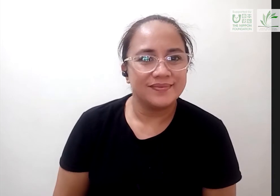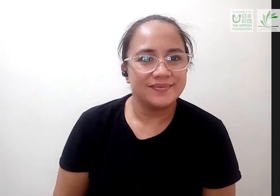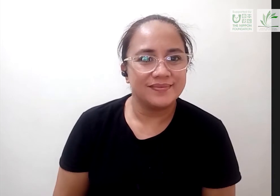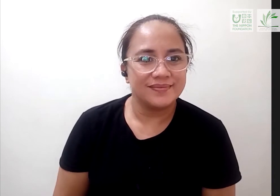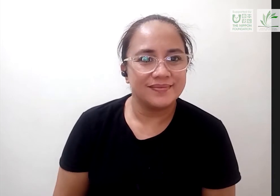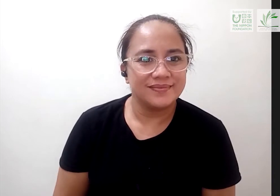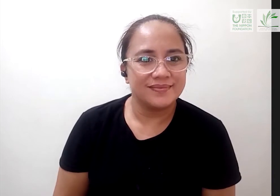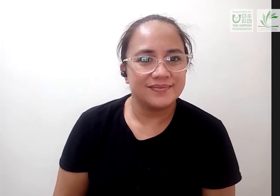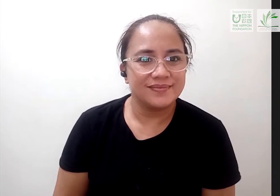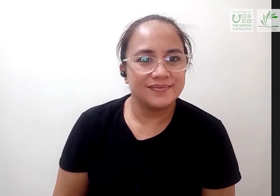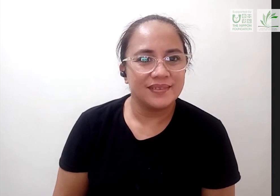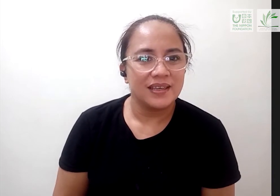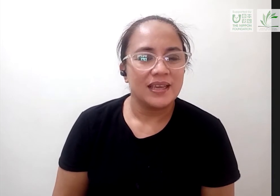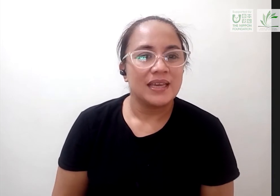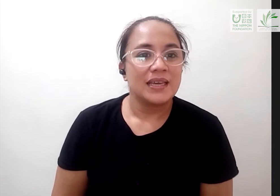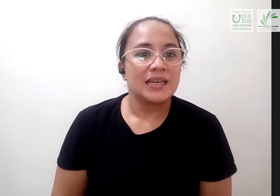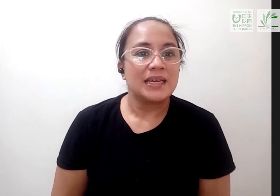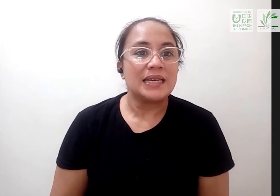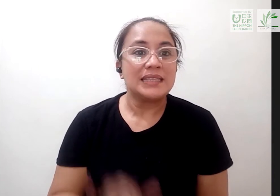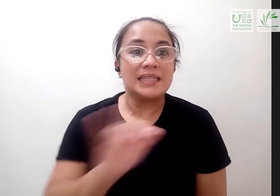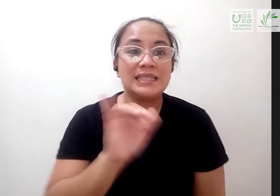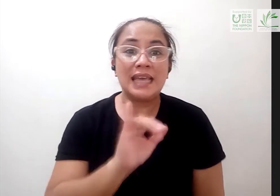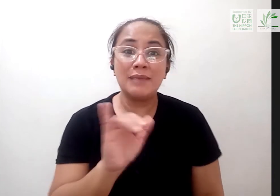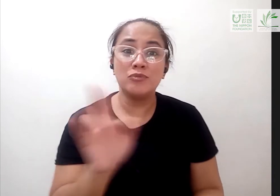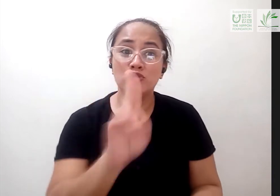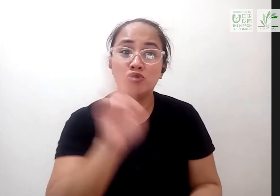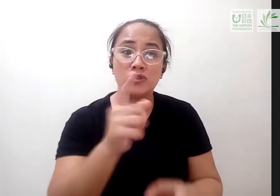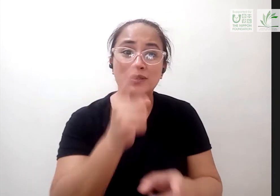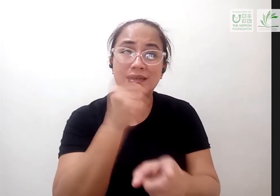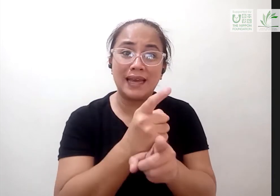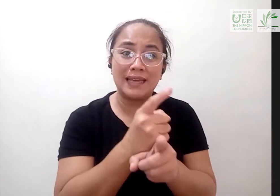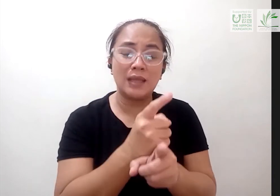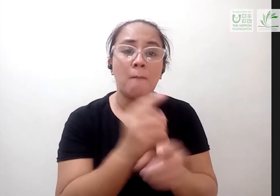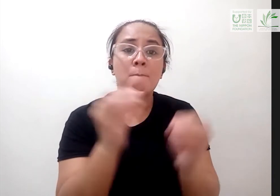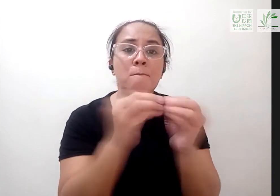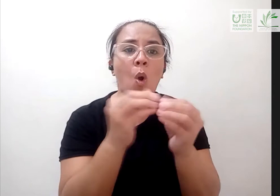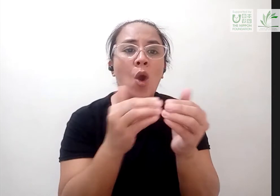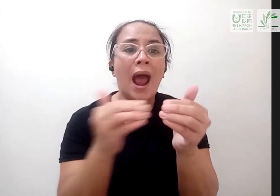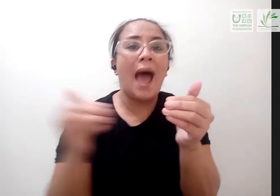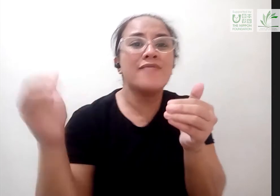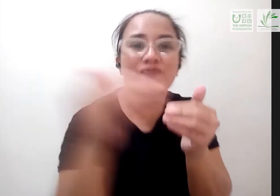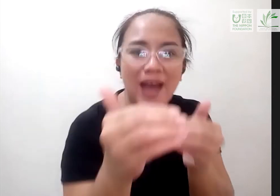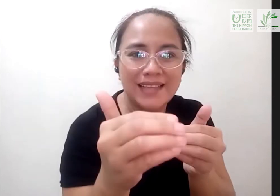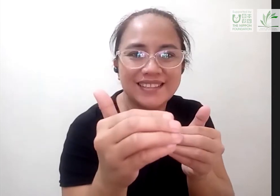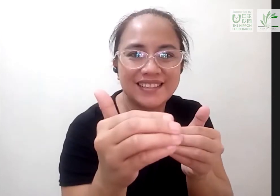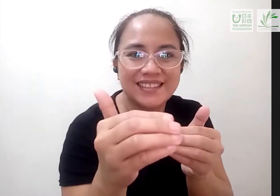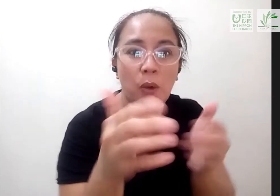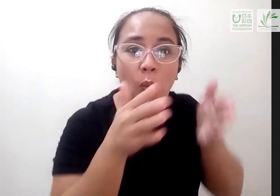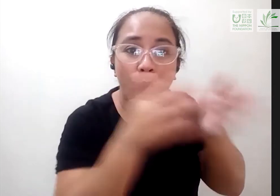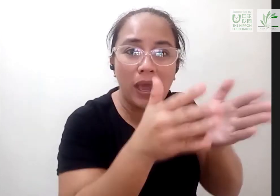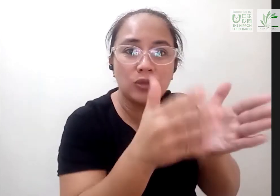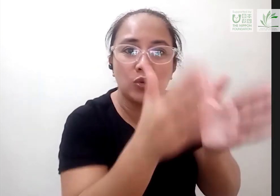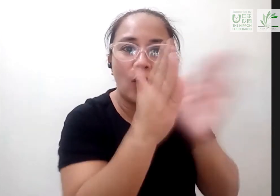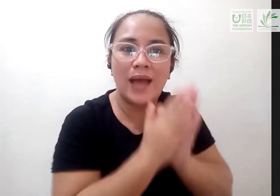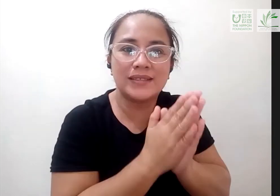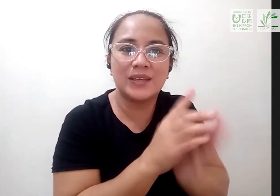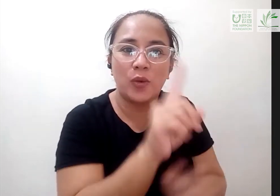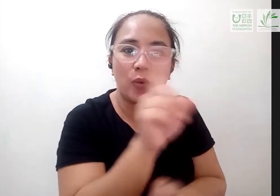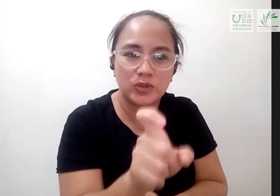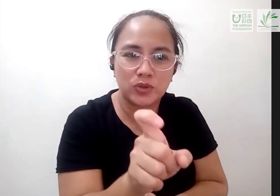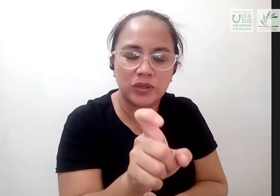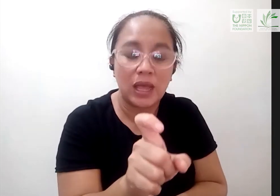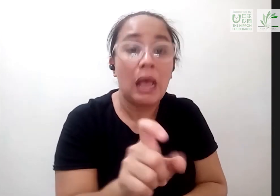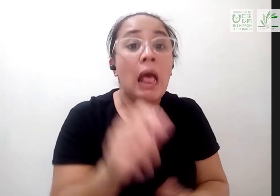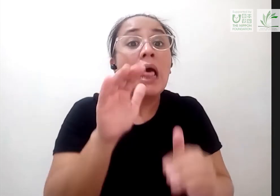And just like using right is a more advanced way to ask a question than just using